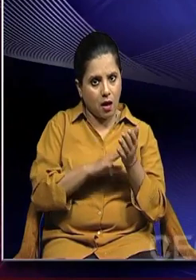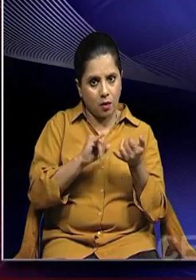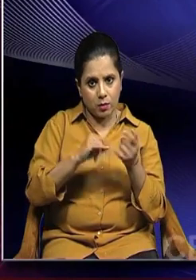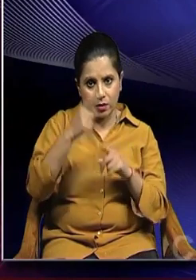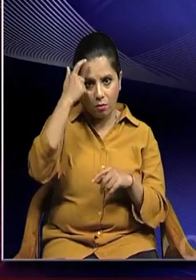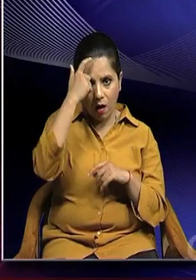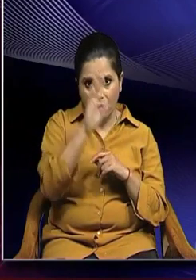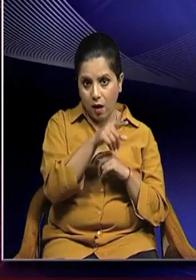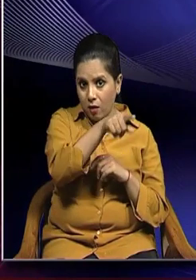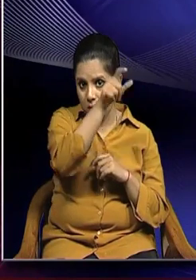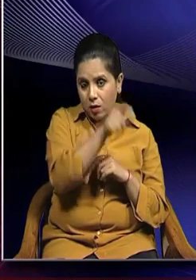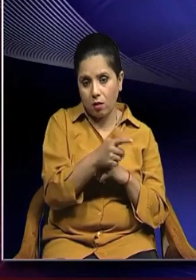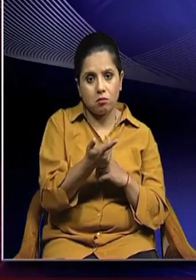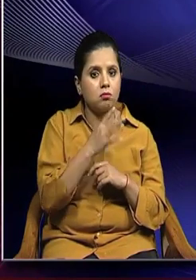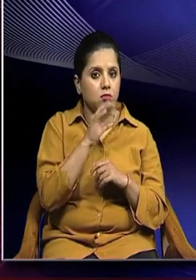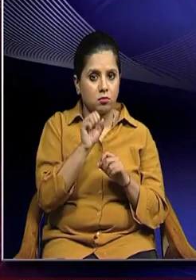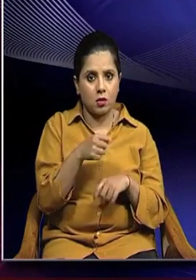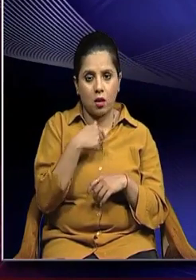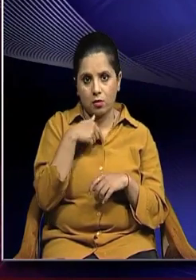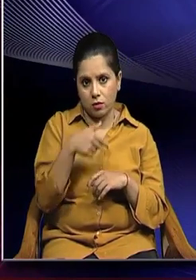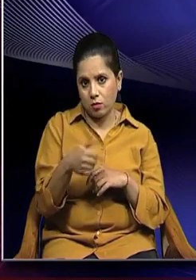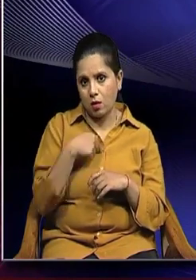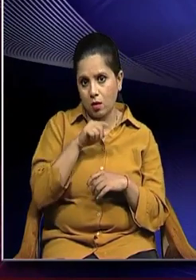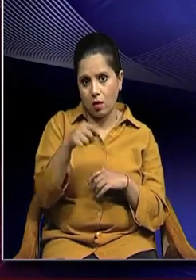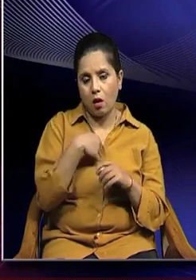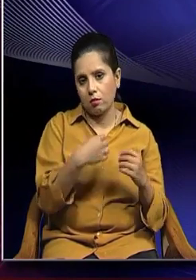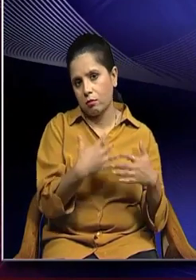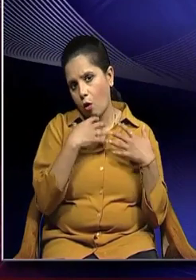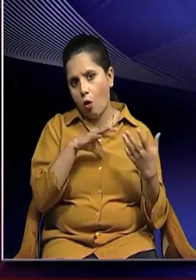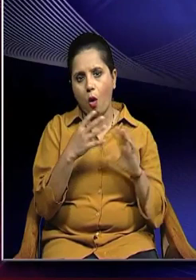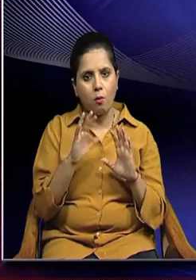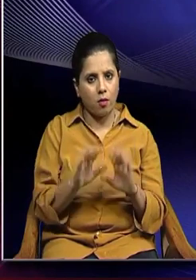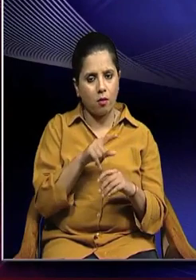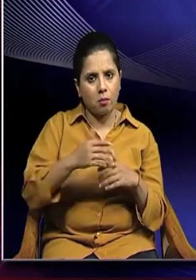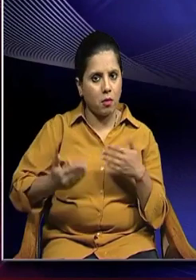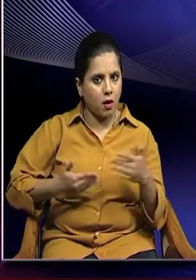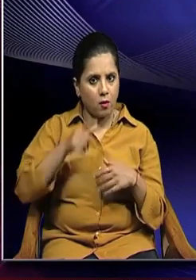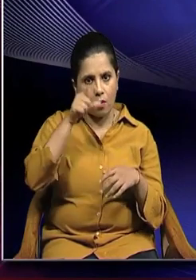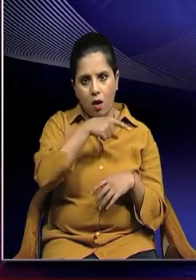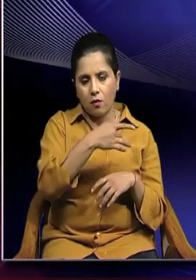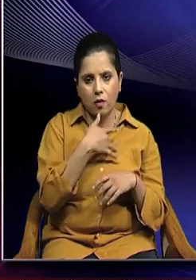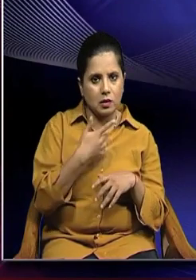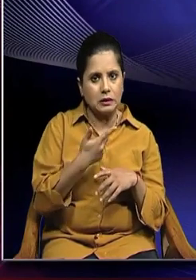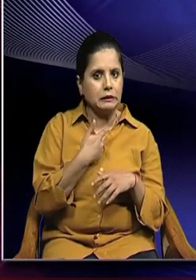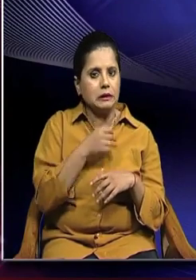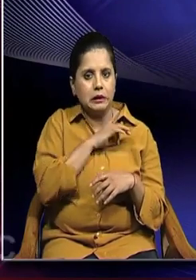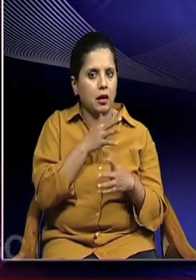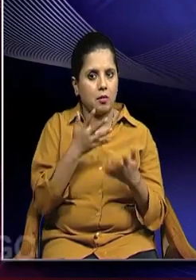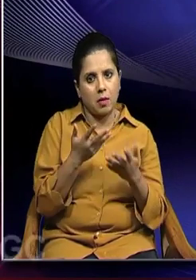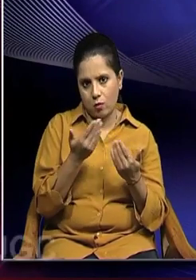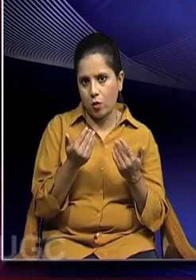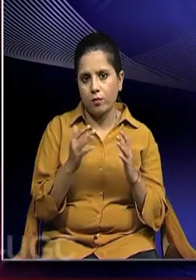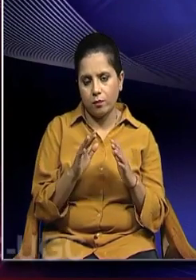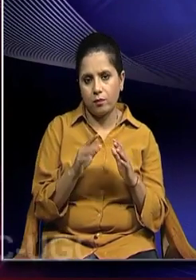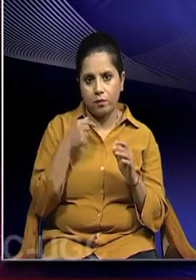of mind, then of course I am going to get affected with the behavior of that person. So,